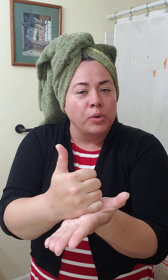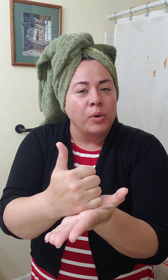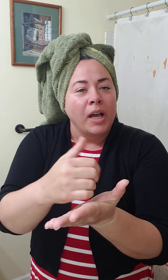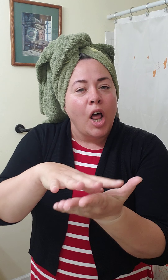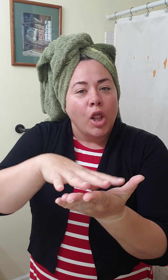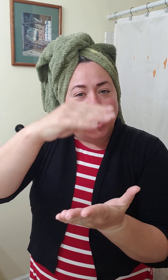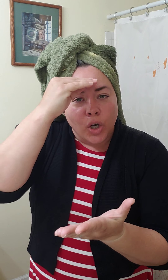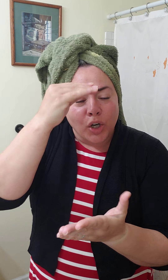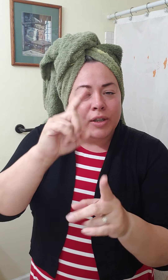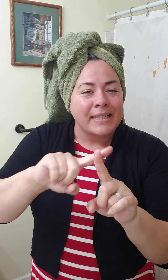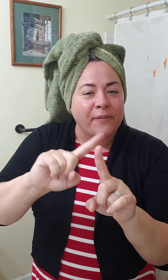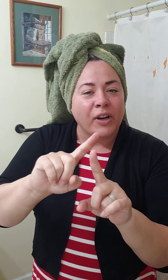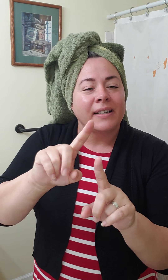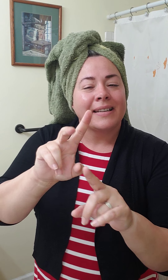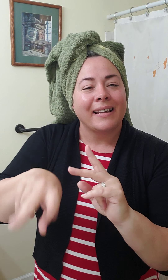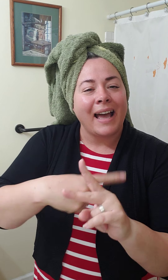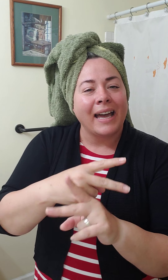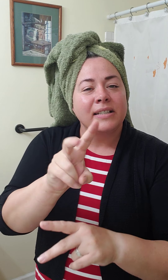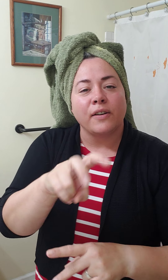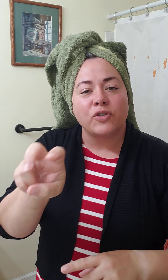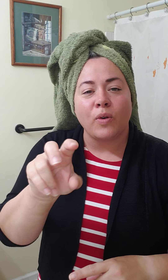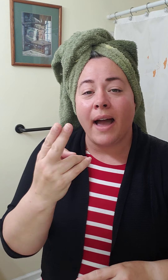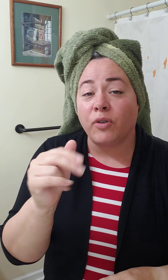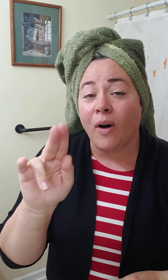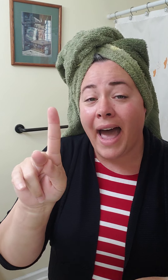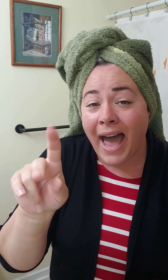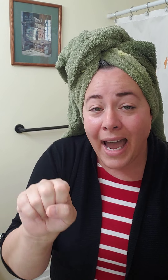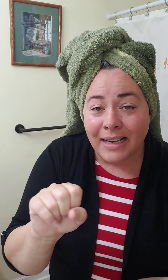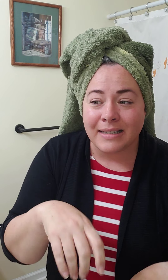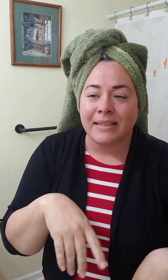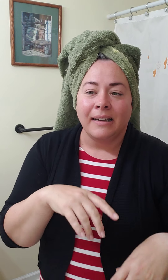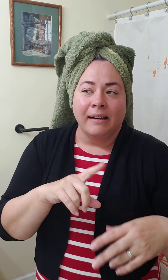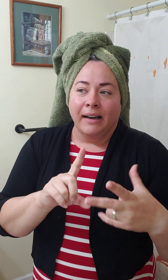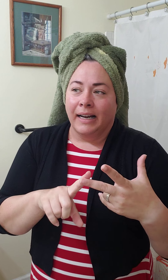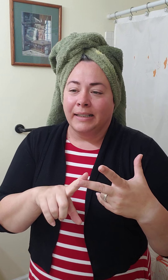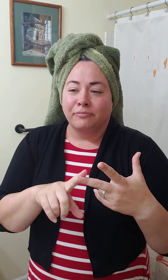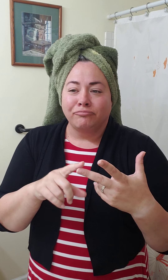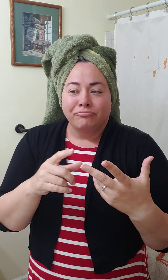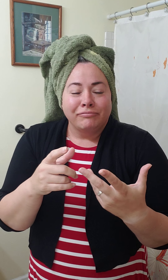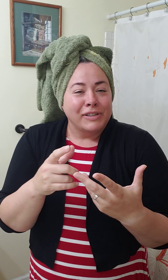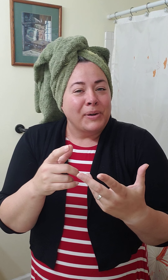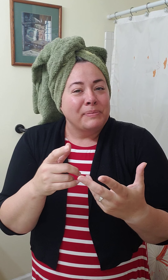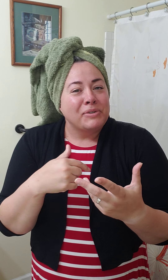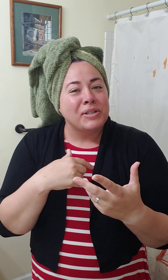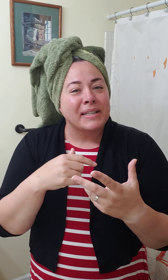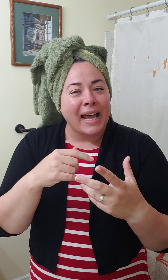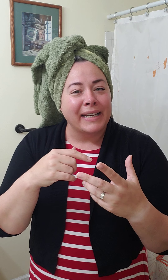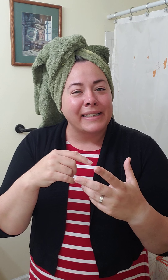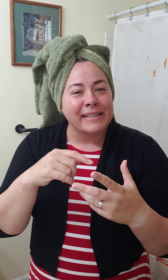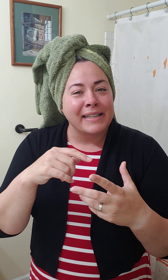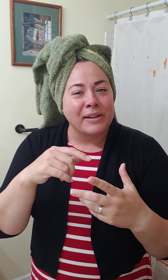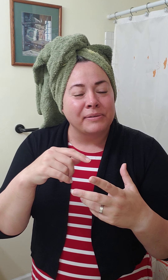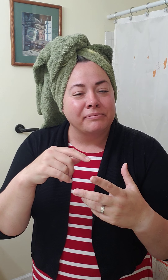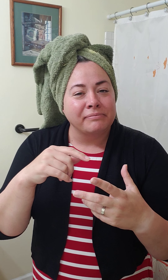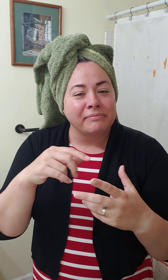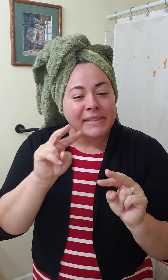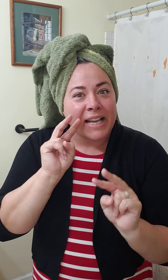you learn different kinds of travel hacks. So just kind of, take a